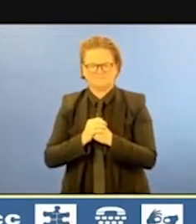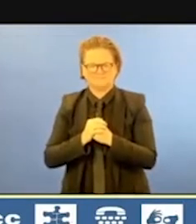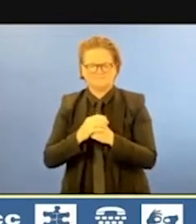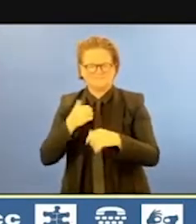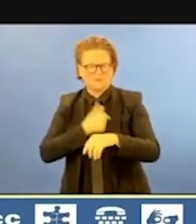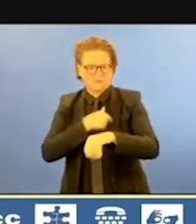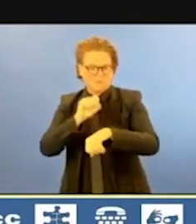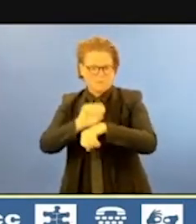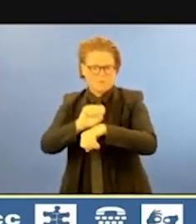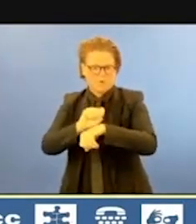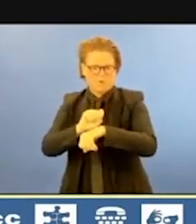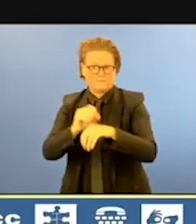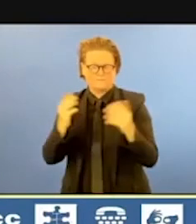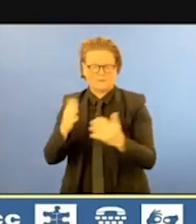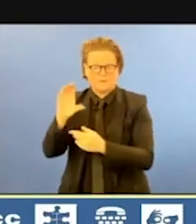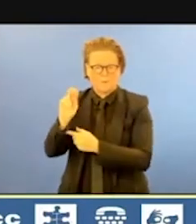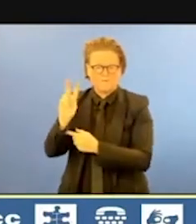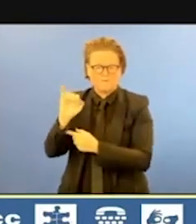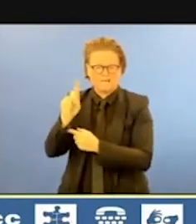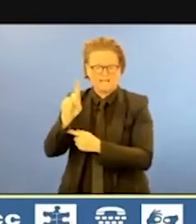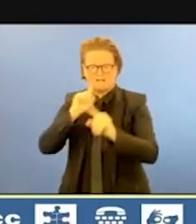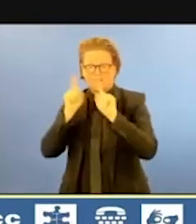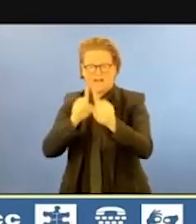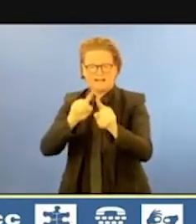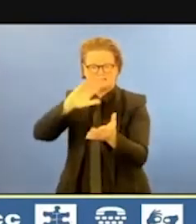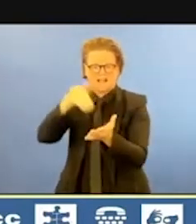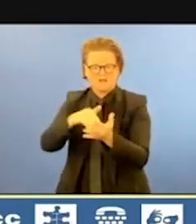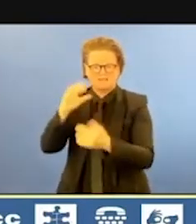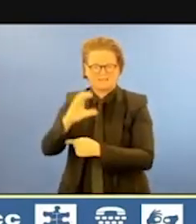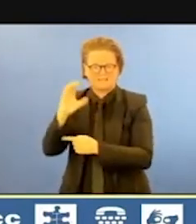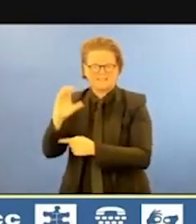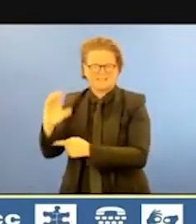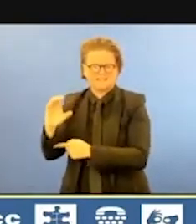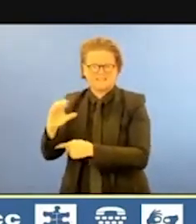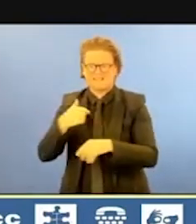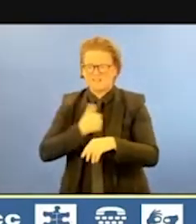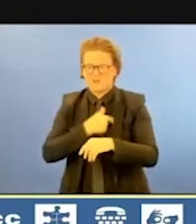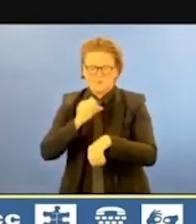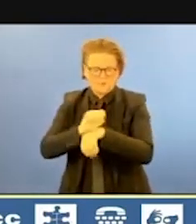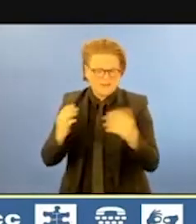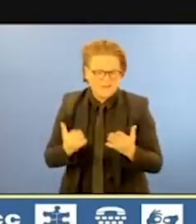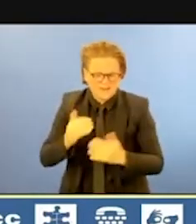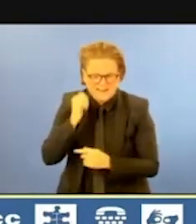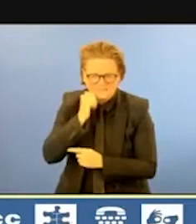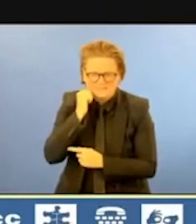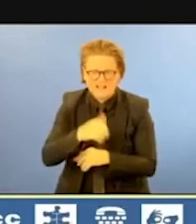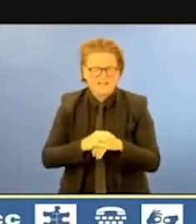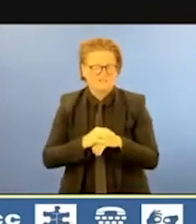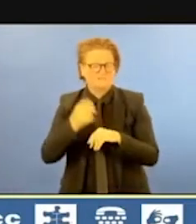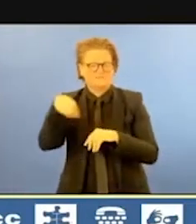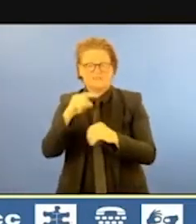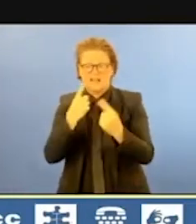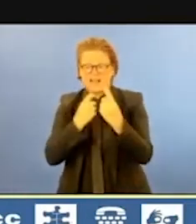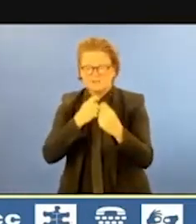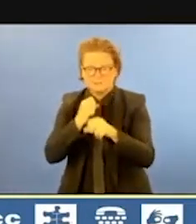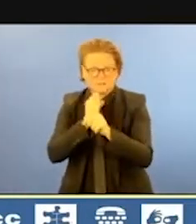every day. So we'll make sure we get your questions referred to the right folks. If you don't have email,